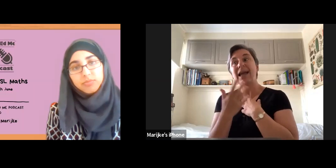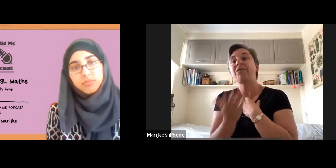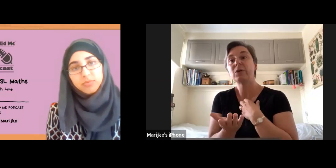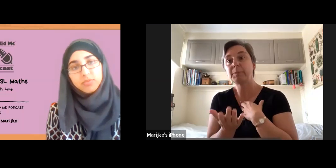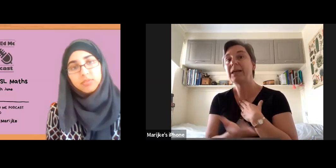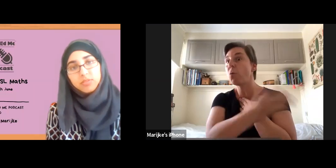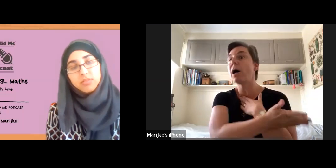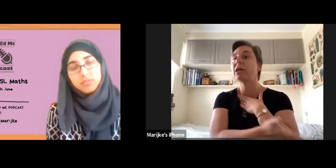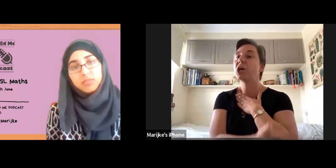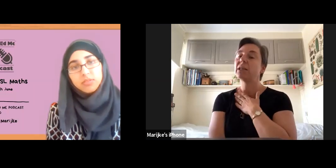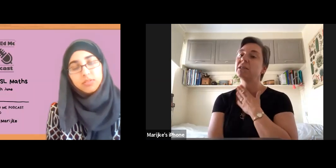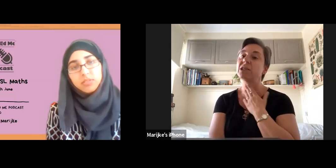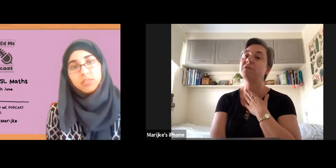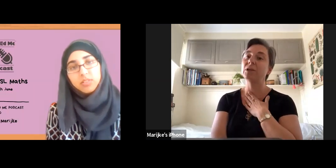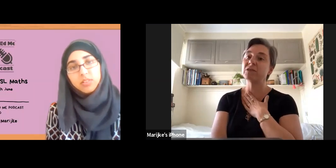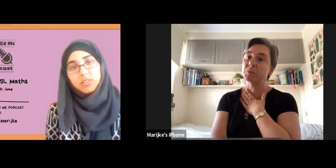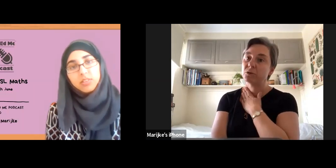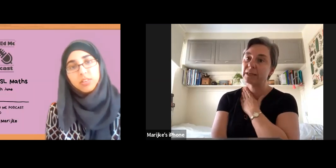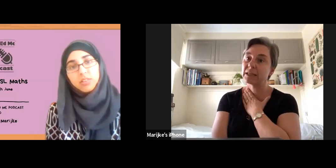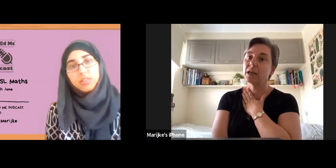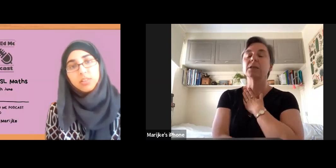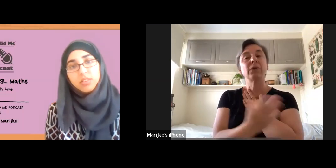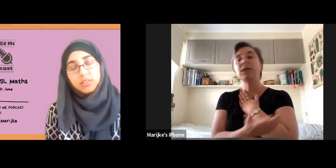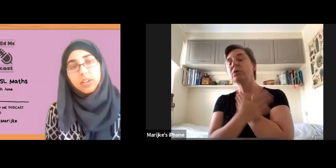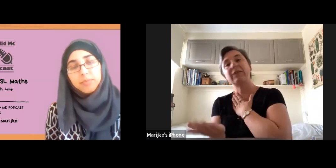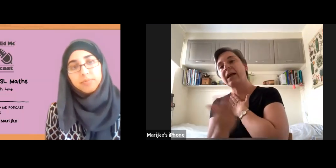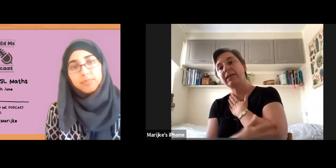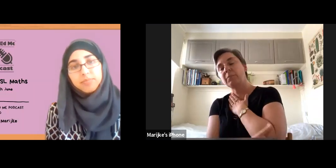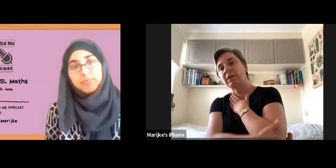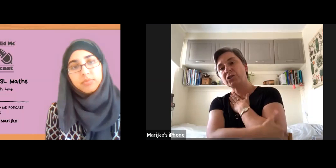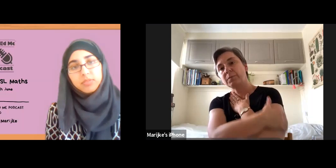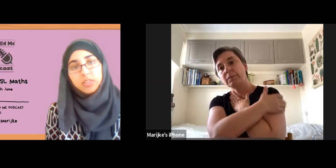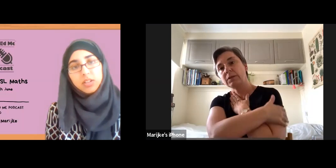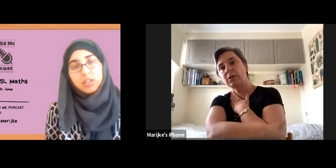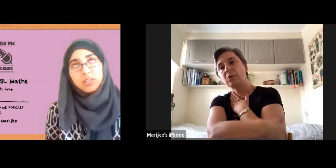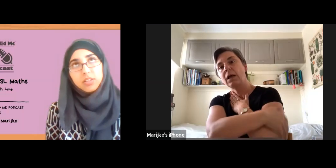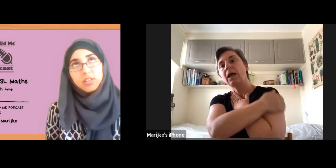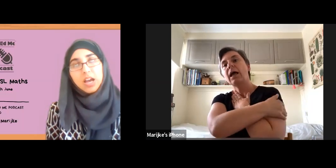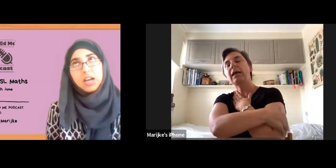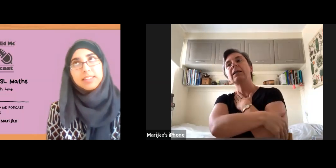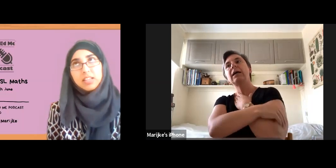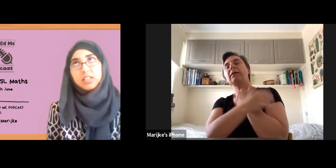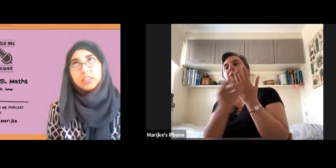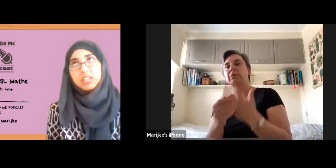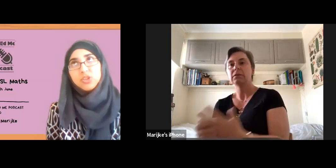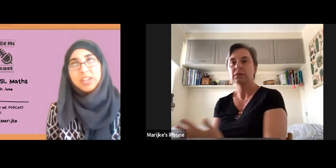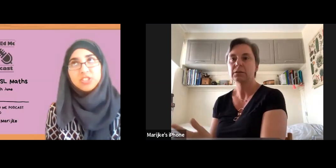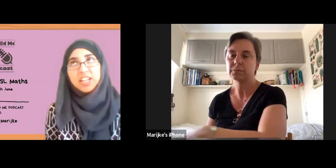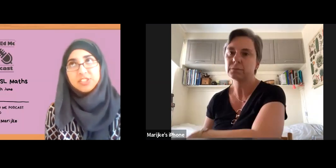have to explain why that child didn't achieve 4 levels of progress. So again, you would never get that in Belgium. So... And the UK education